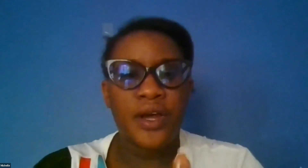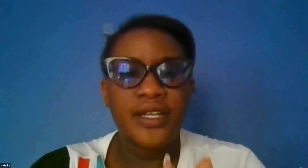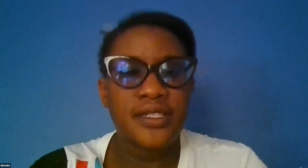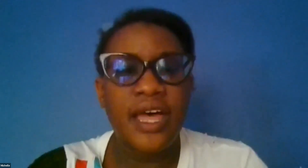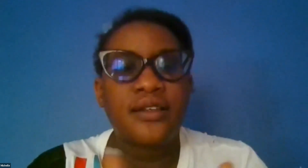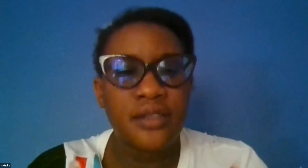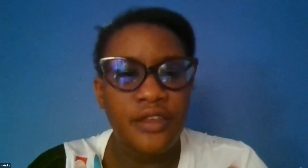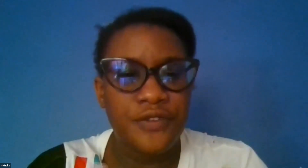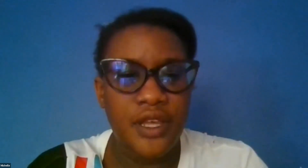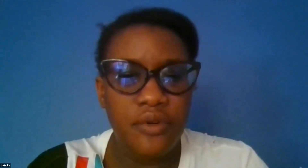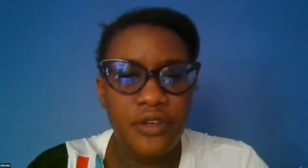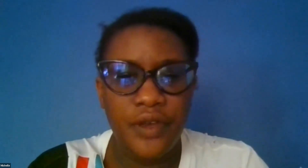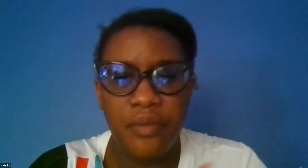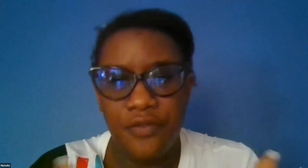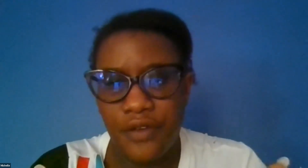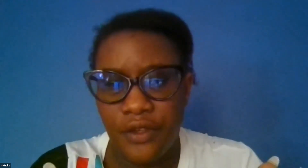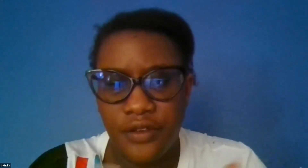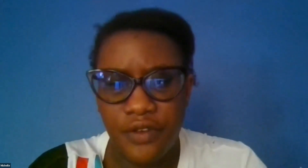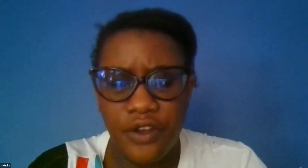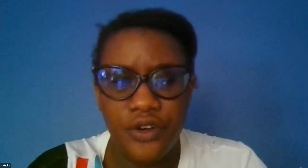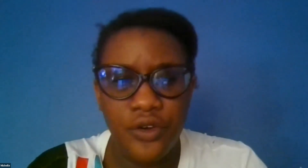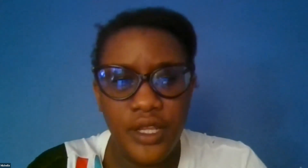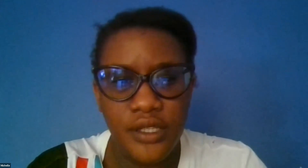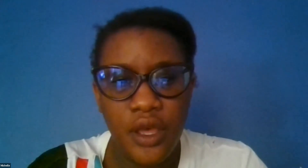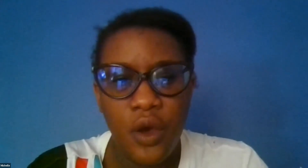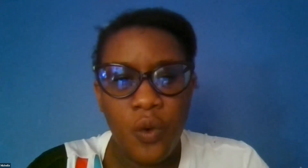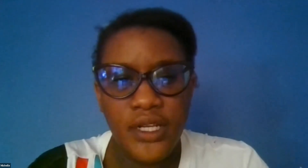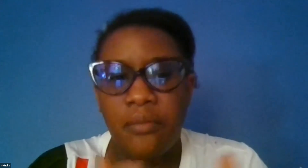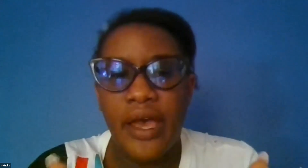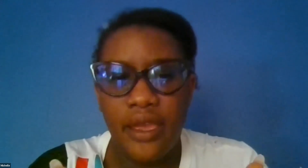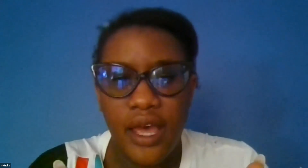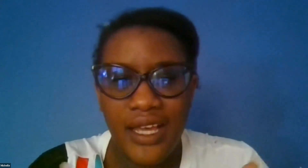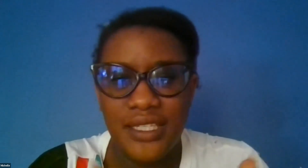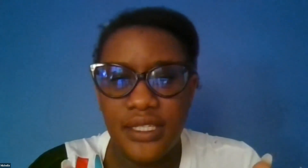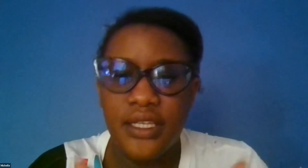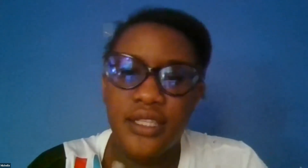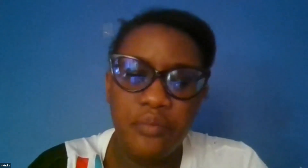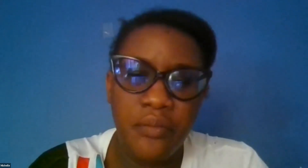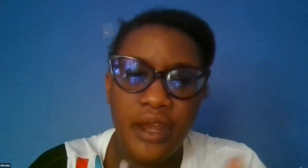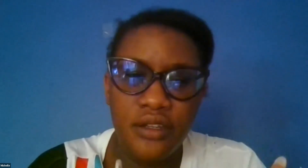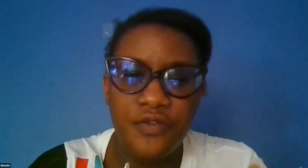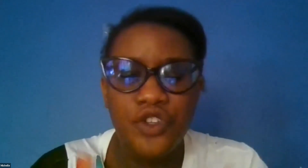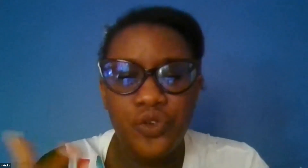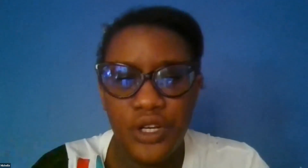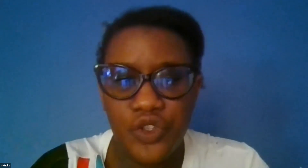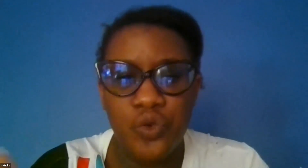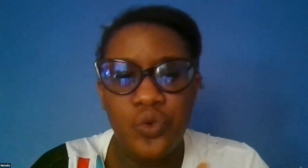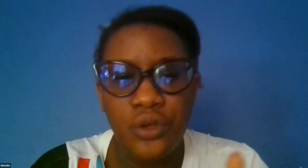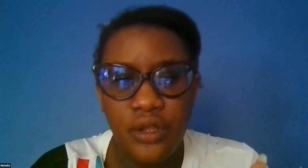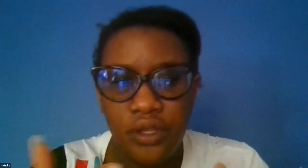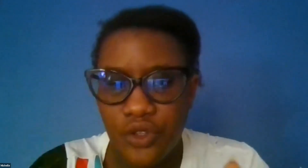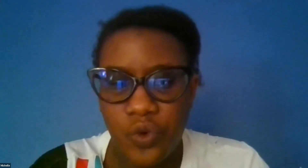$5,500. What does that give somebody? If I pay $5,500, what am I accessing? Is that paid by an individual,